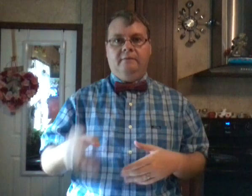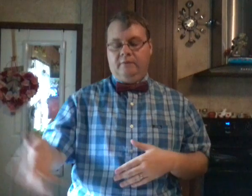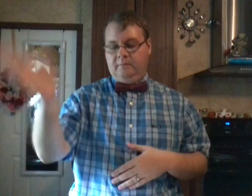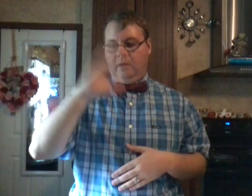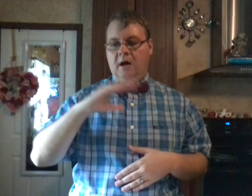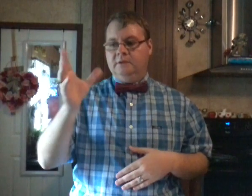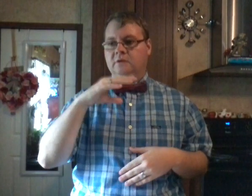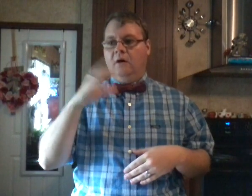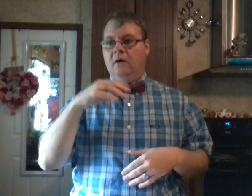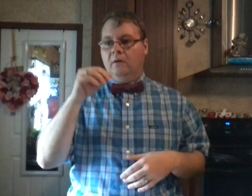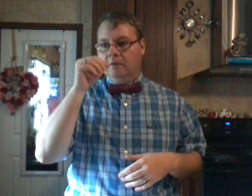from God's call.